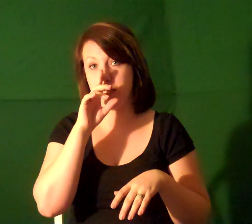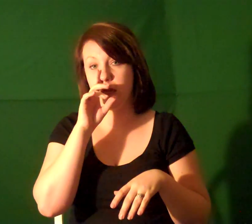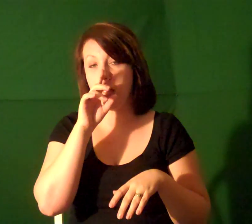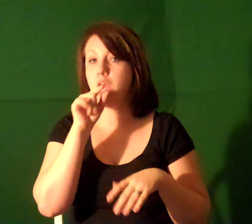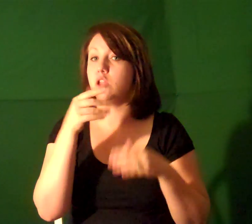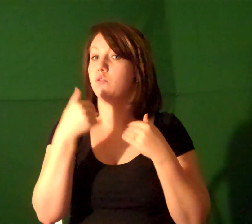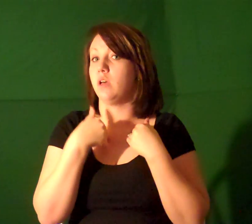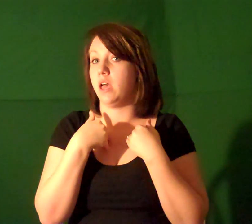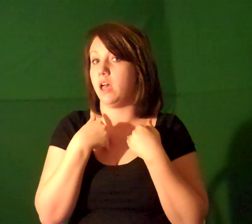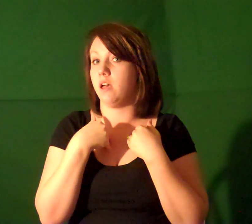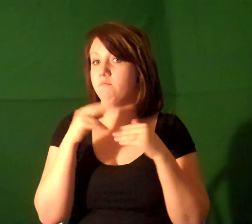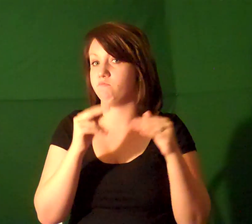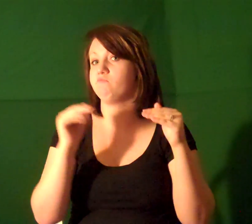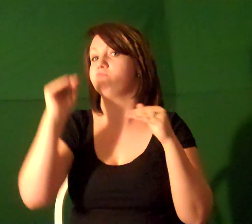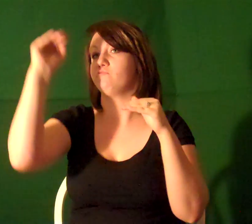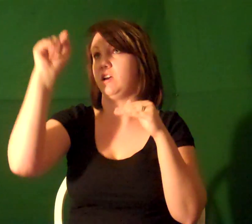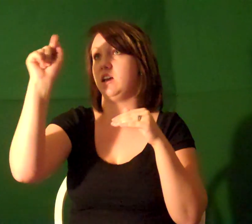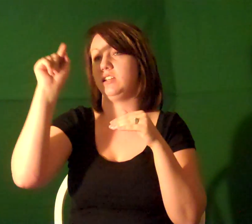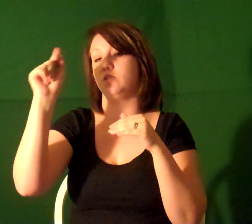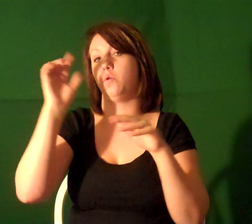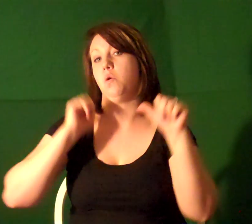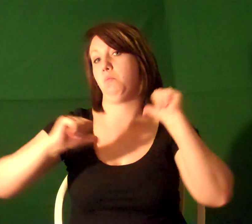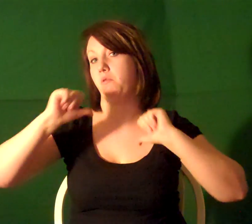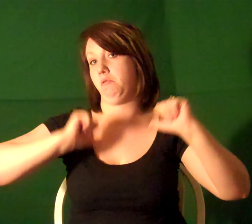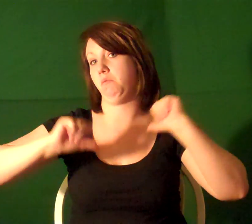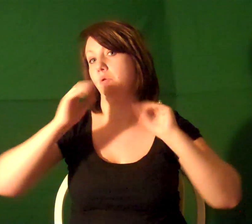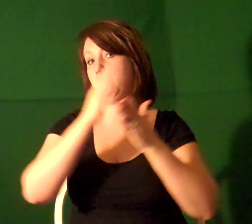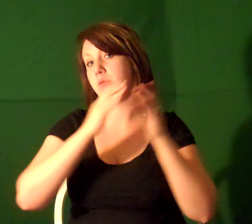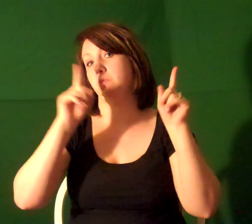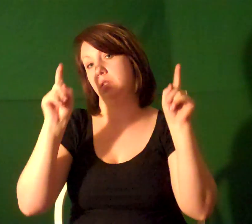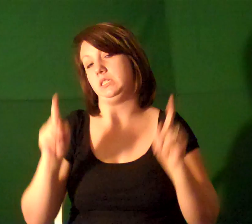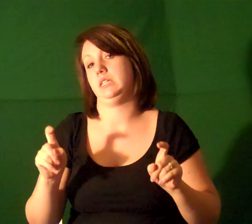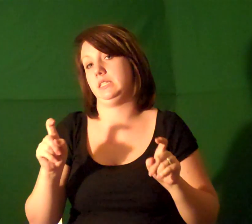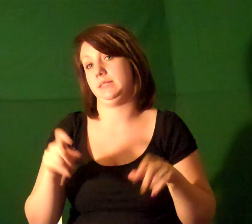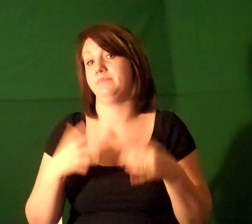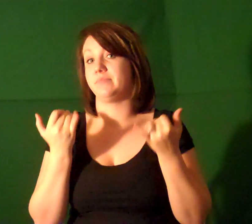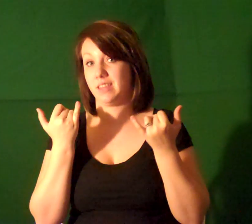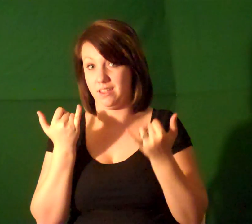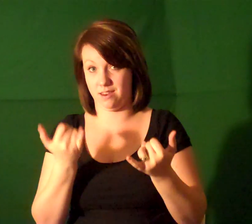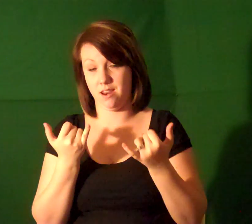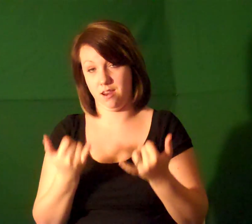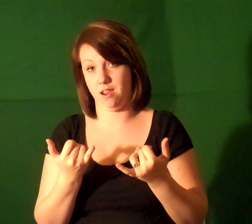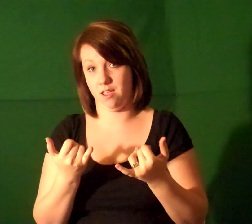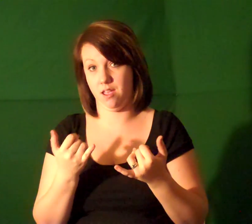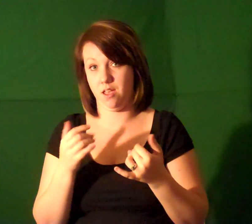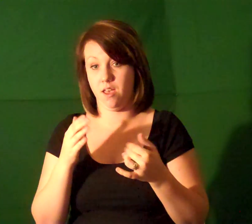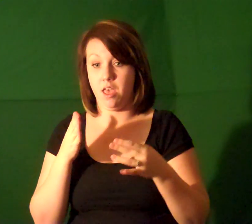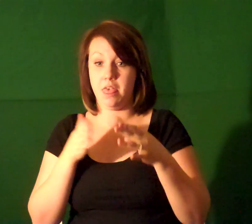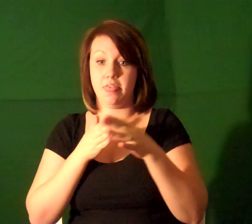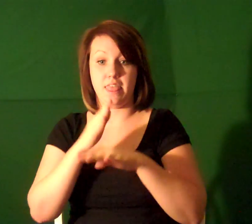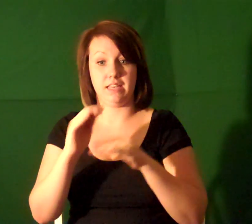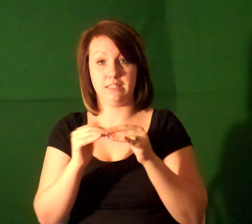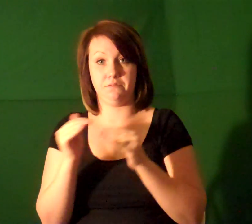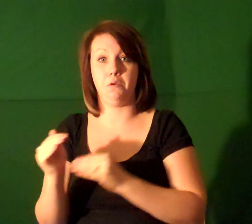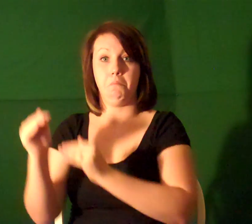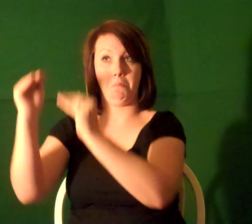a high score on the performance portion of the test. Now, to be the next level up from that is NIC